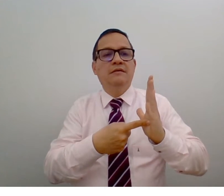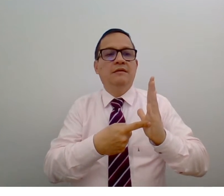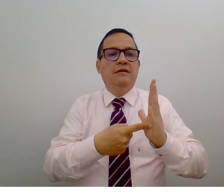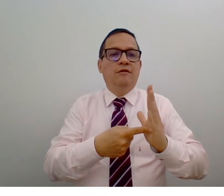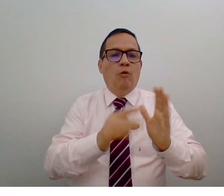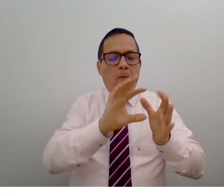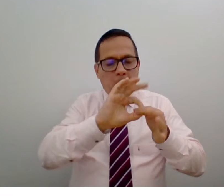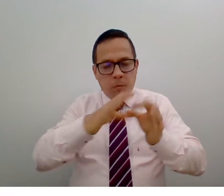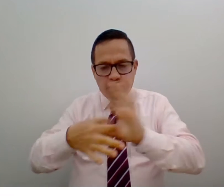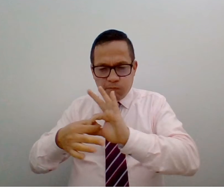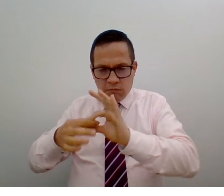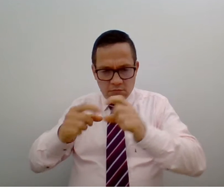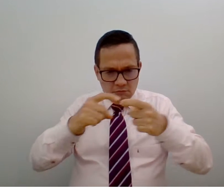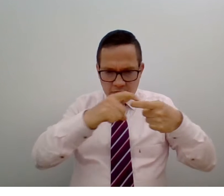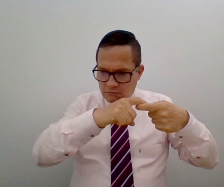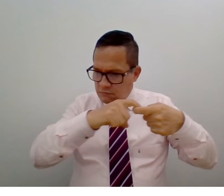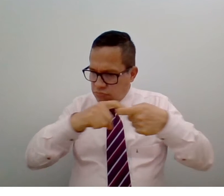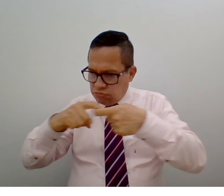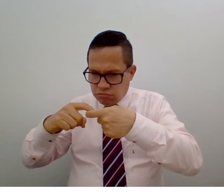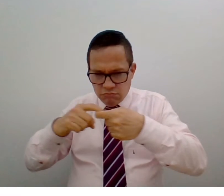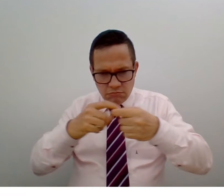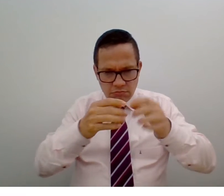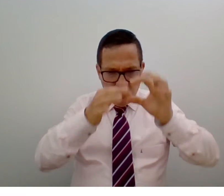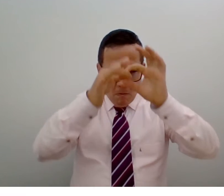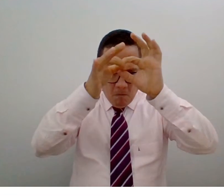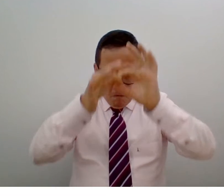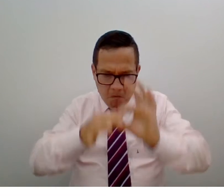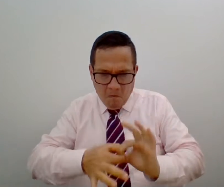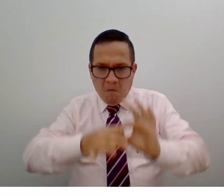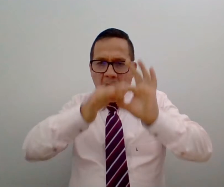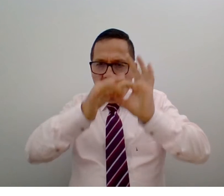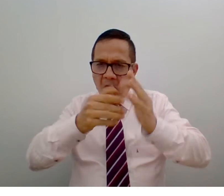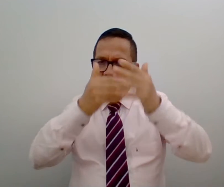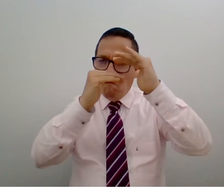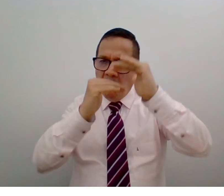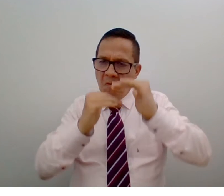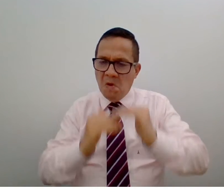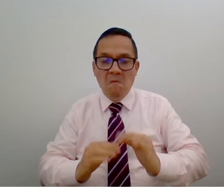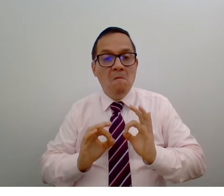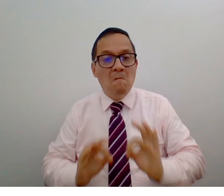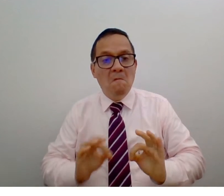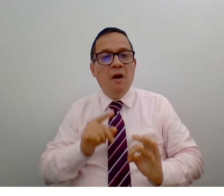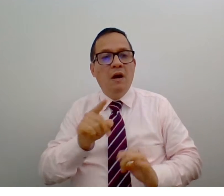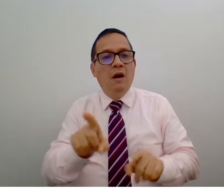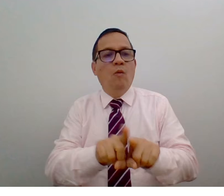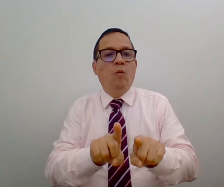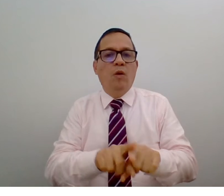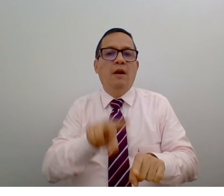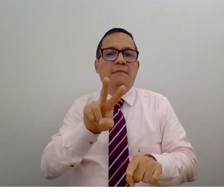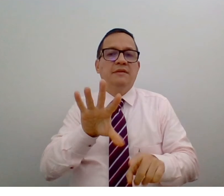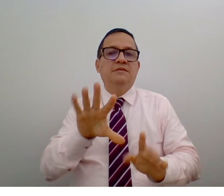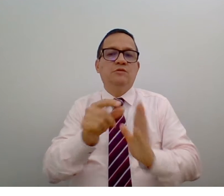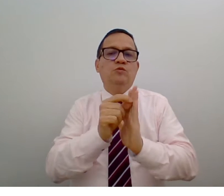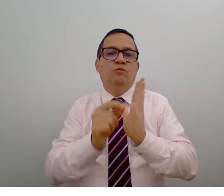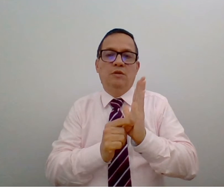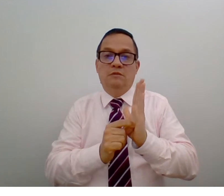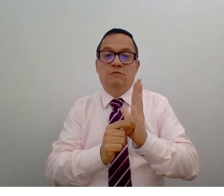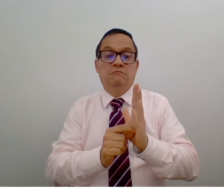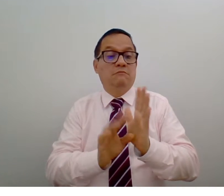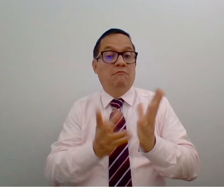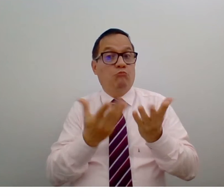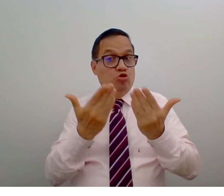cohesion and coherence. This criterion represents 25 points of the total